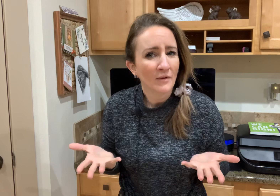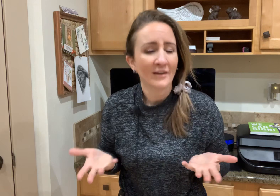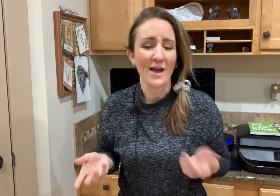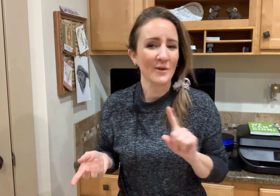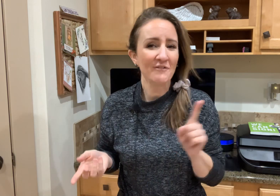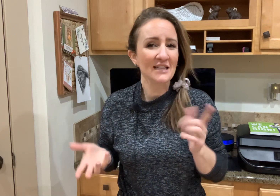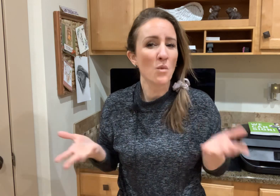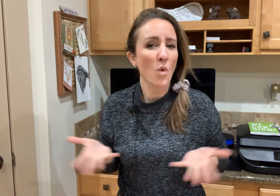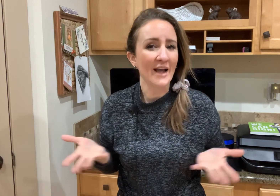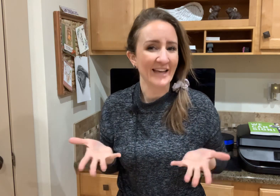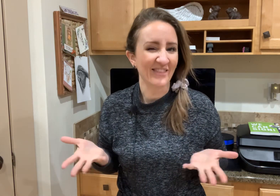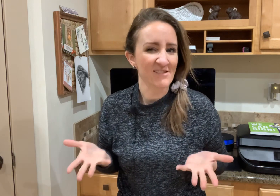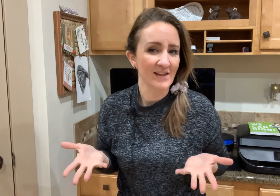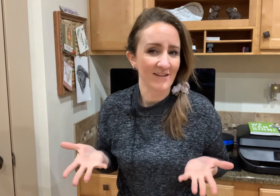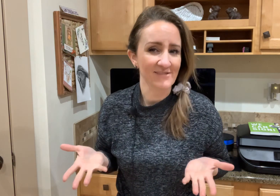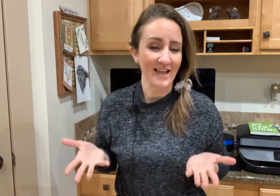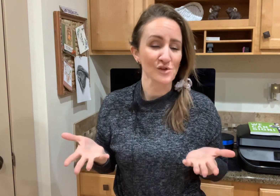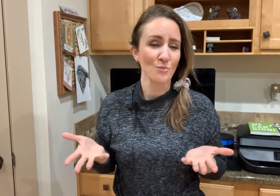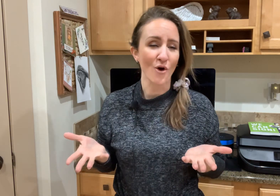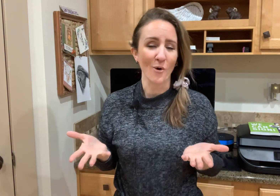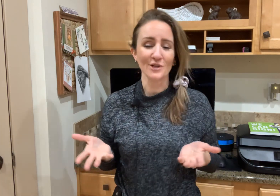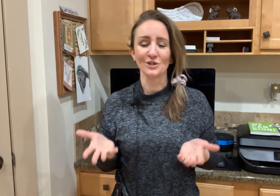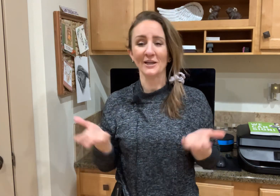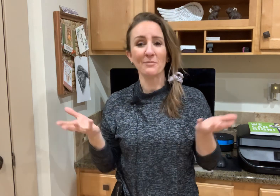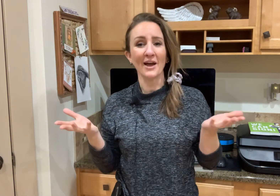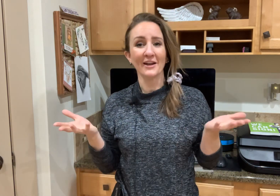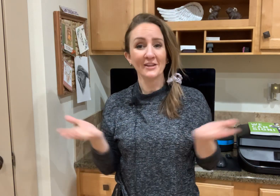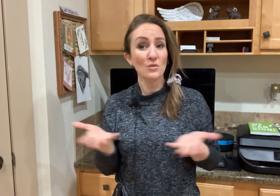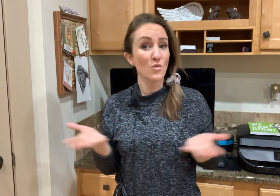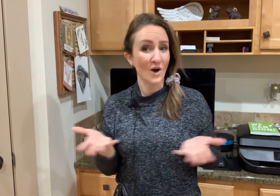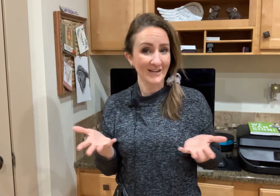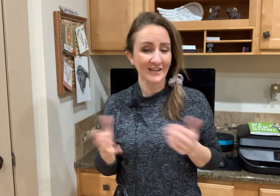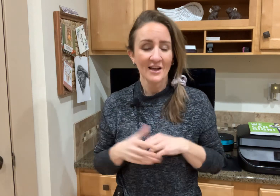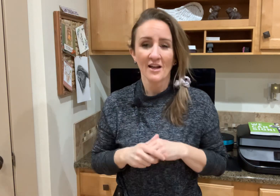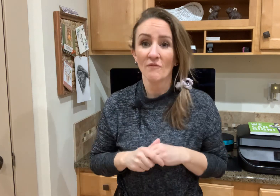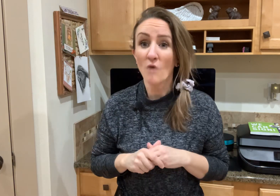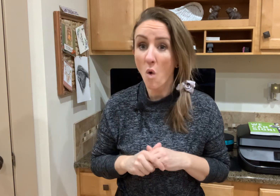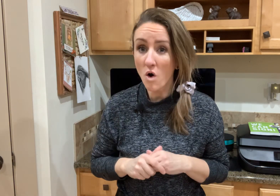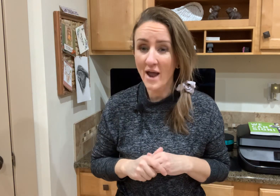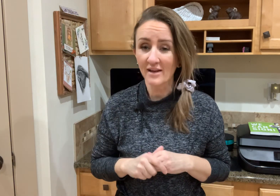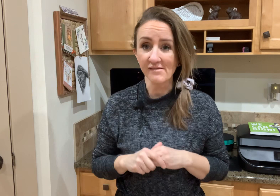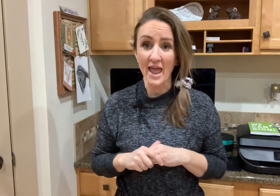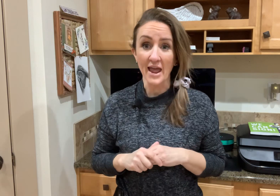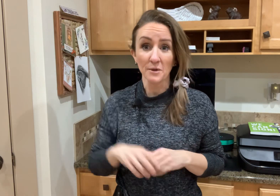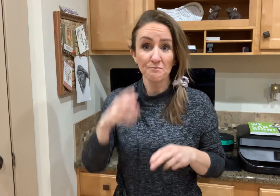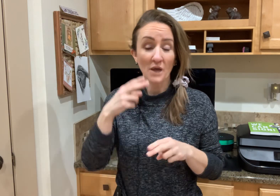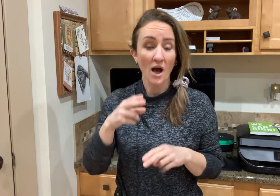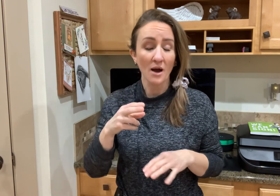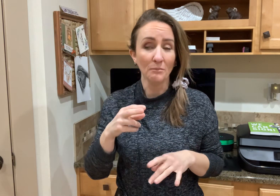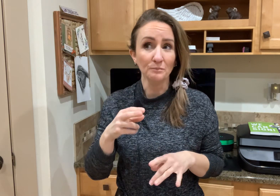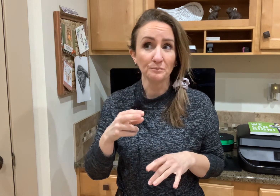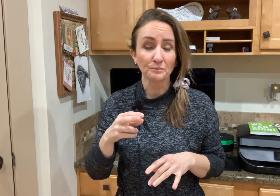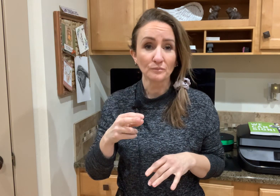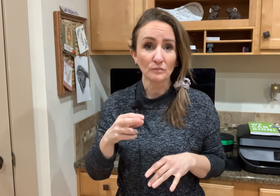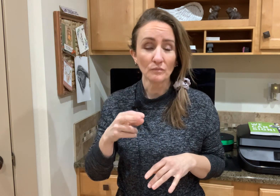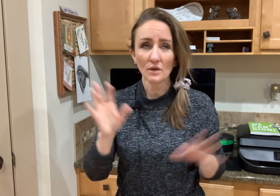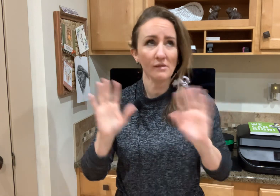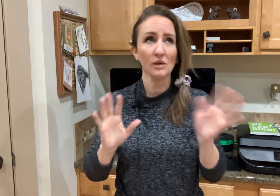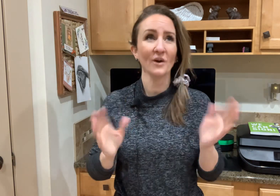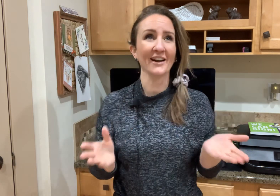and we haven't done what yet. That's tomorrow actually, but what? Or I could say, let's see, what did I